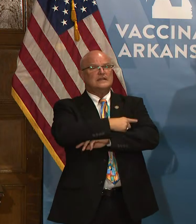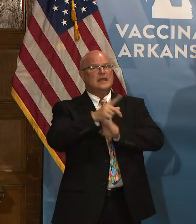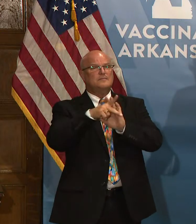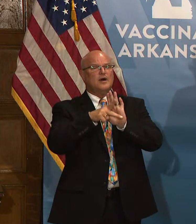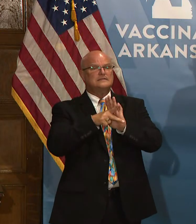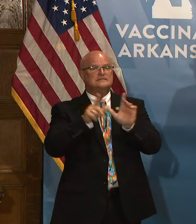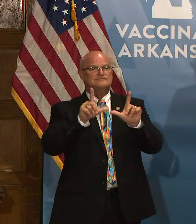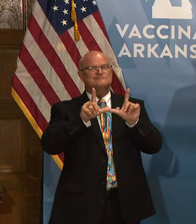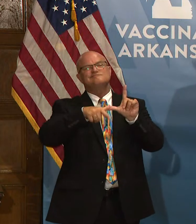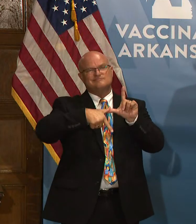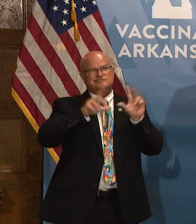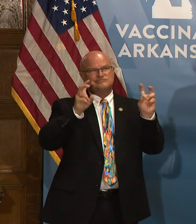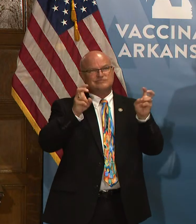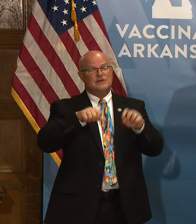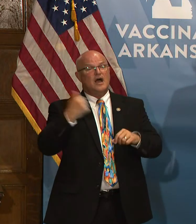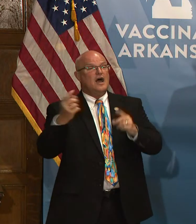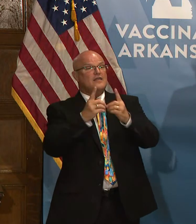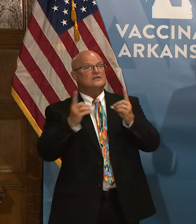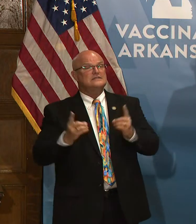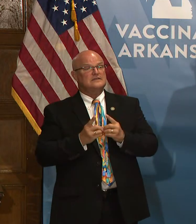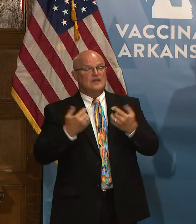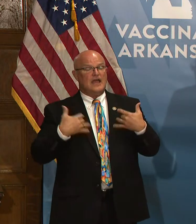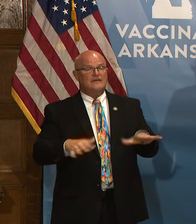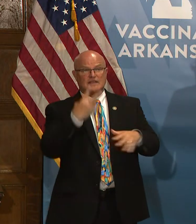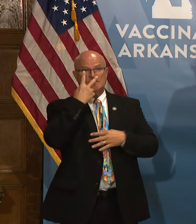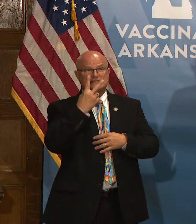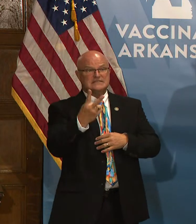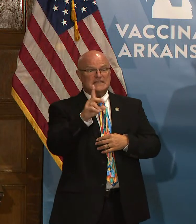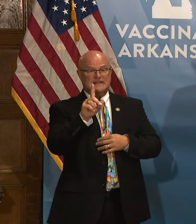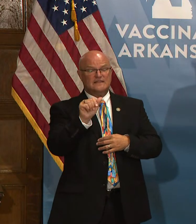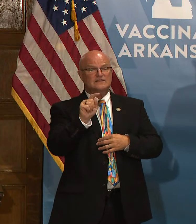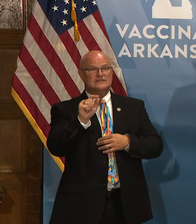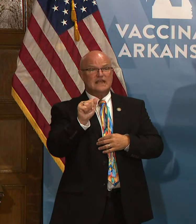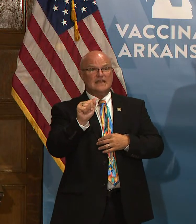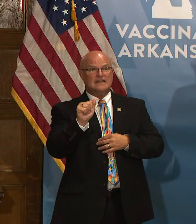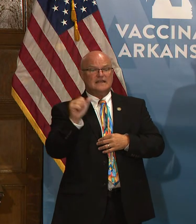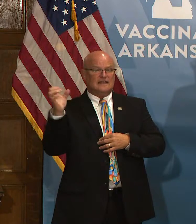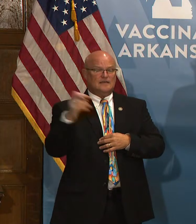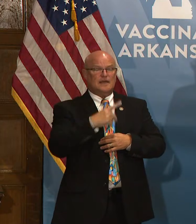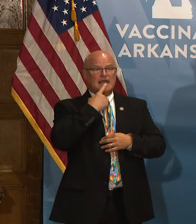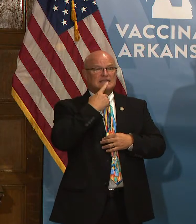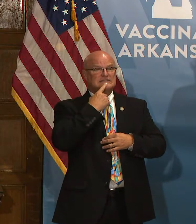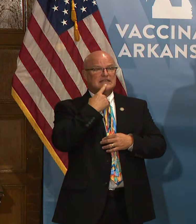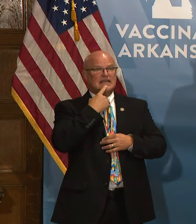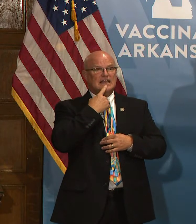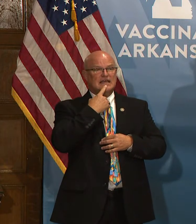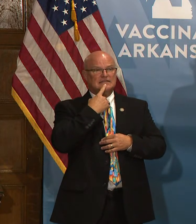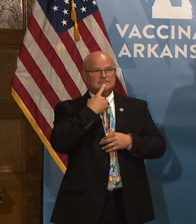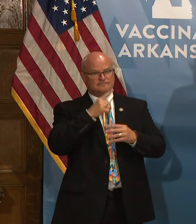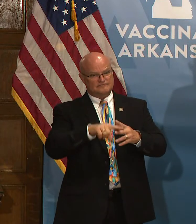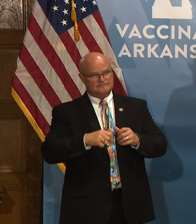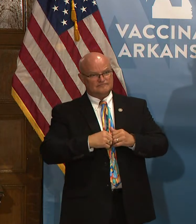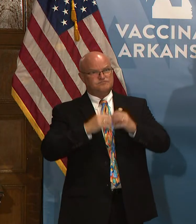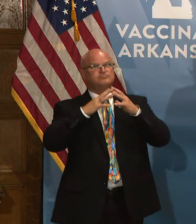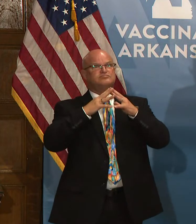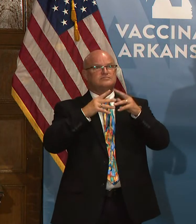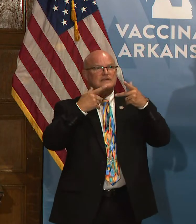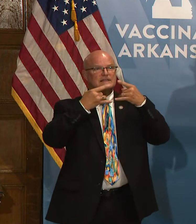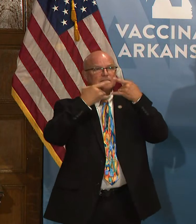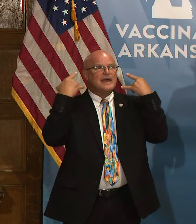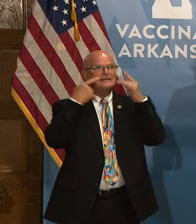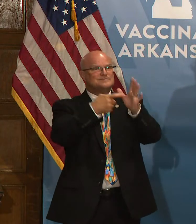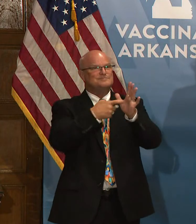policies to expire. Other districts, after they've been seeing their data, they've come back and they have implemented a mask policy.